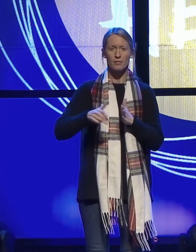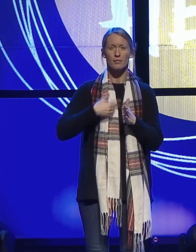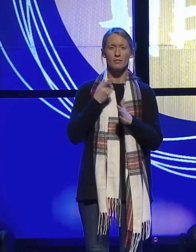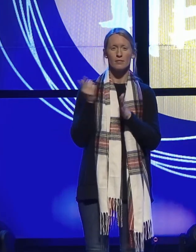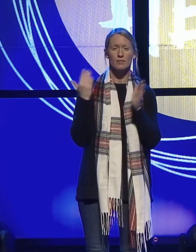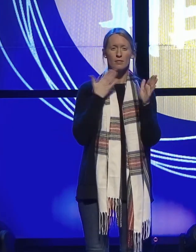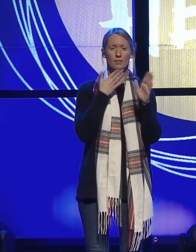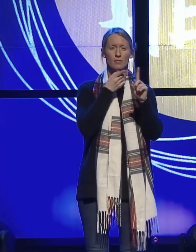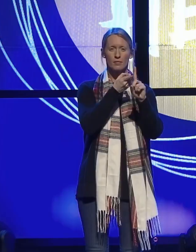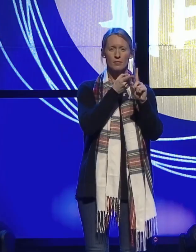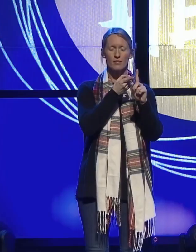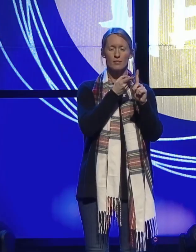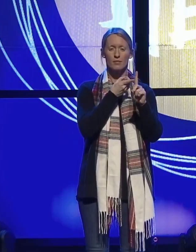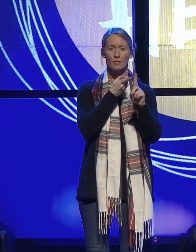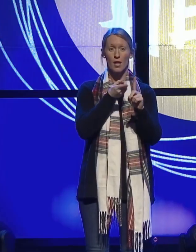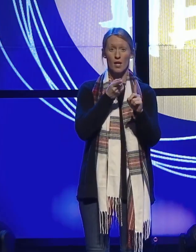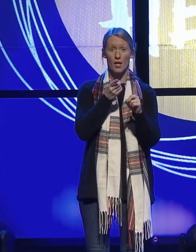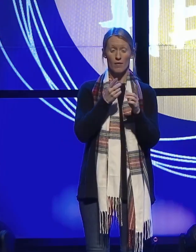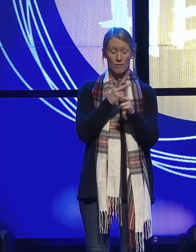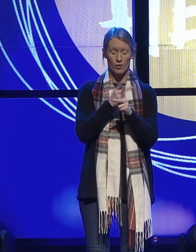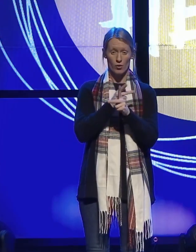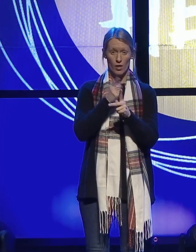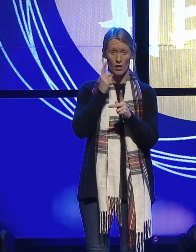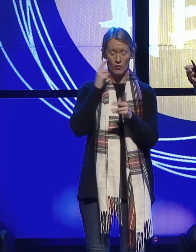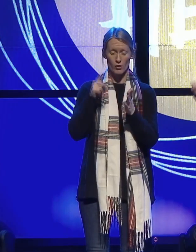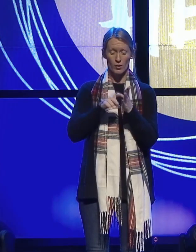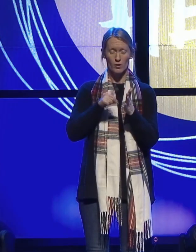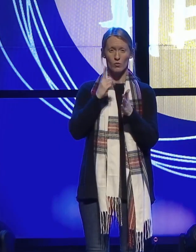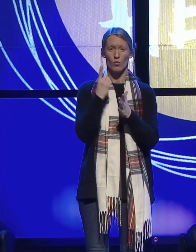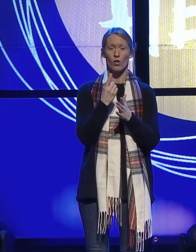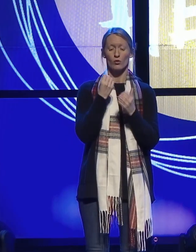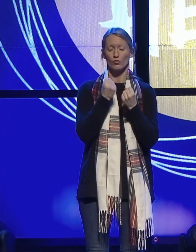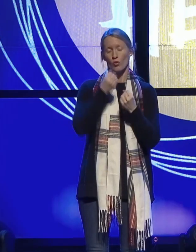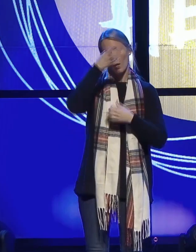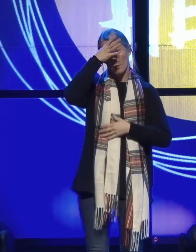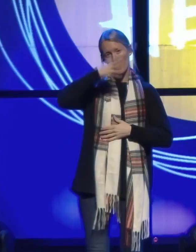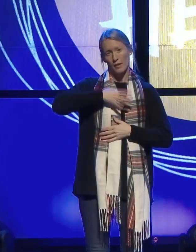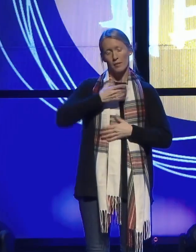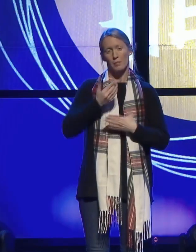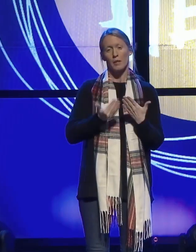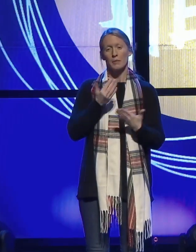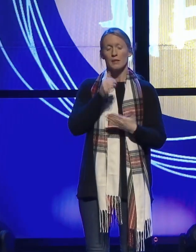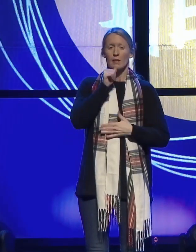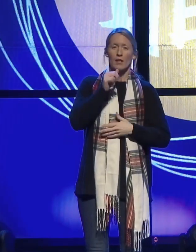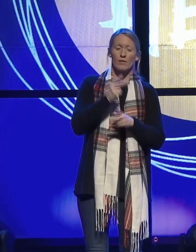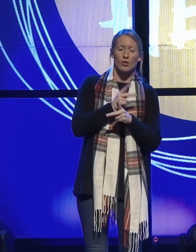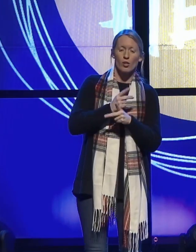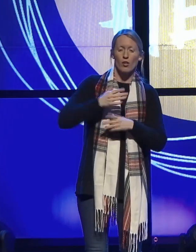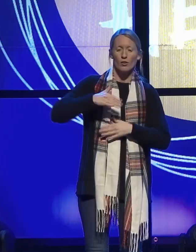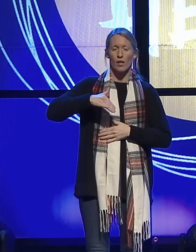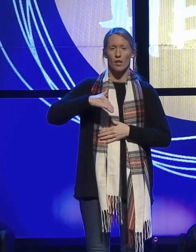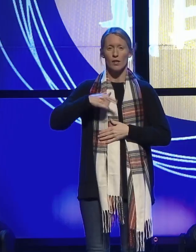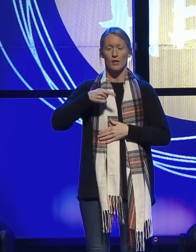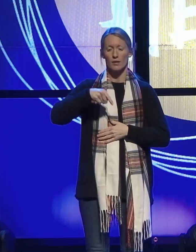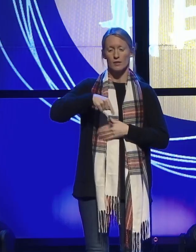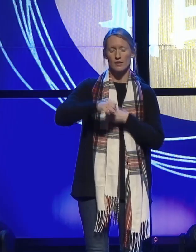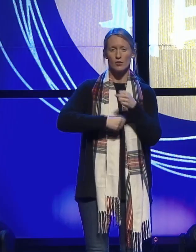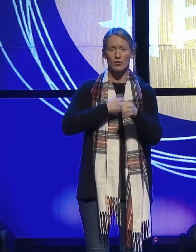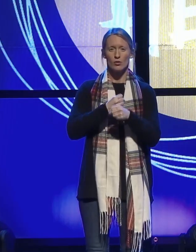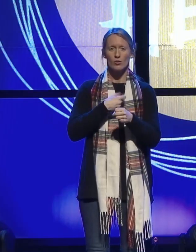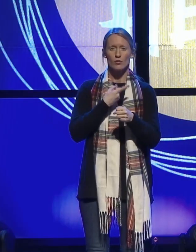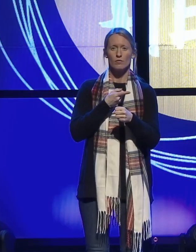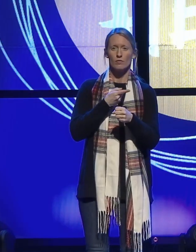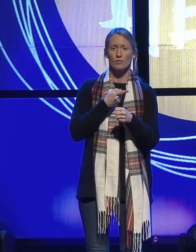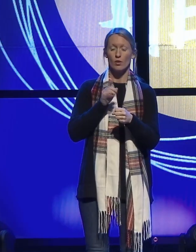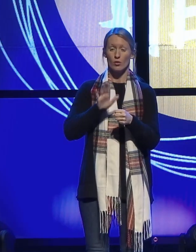man. Maybe you've not yet thought about where you want to be at the end of this year. So pick an area of your life. You don't have to pick